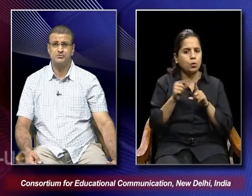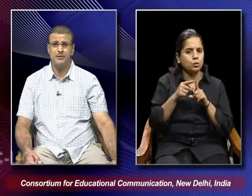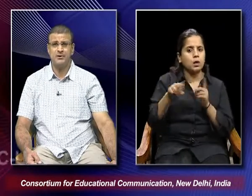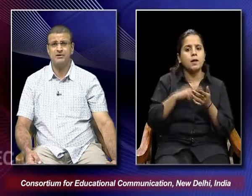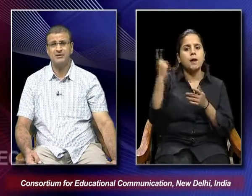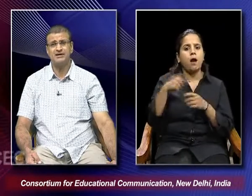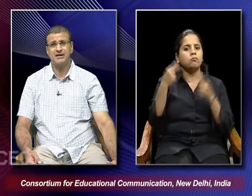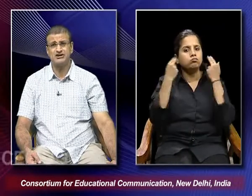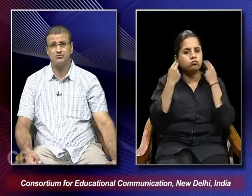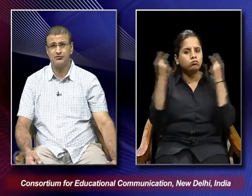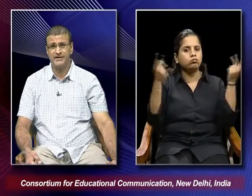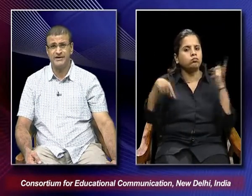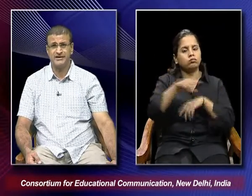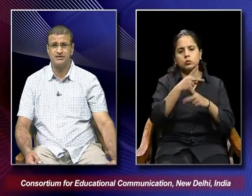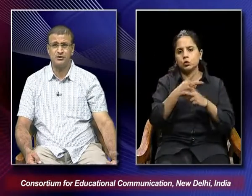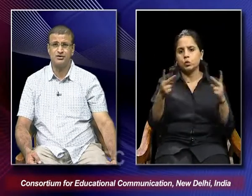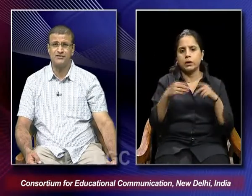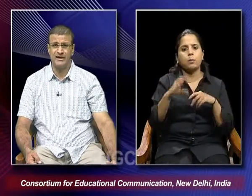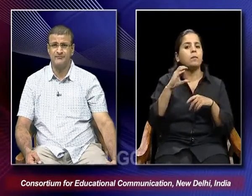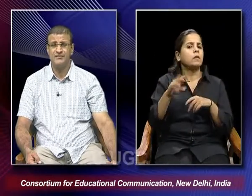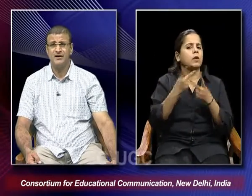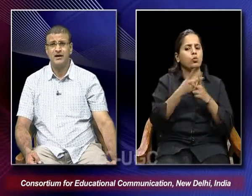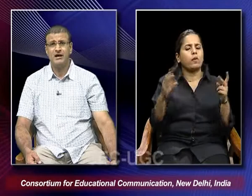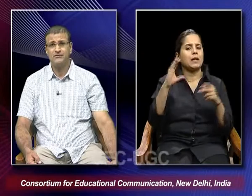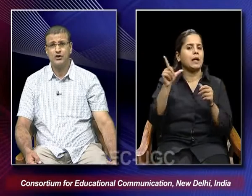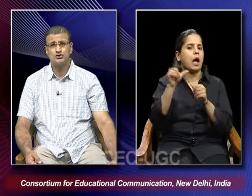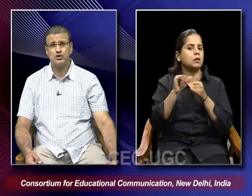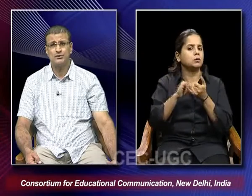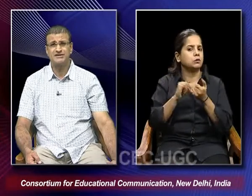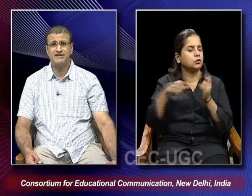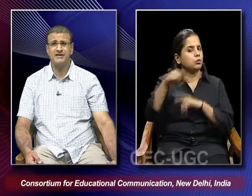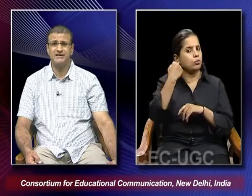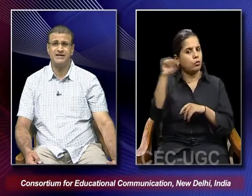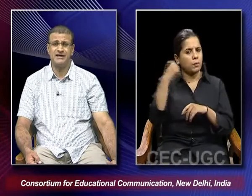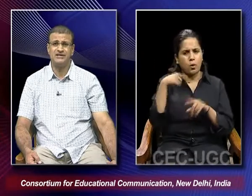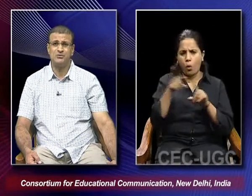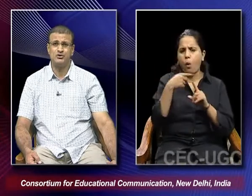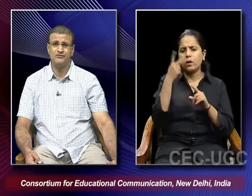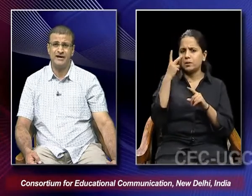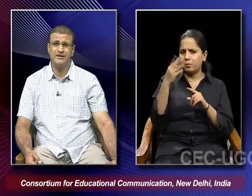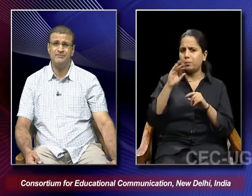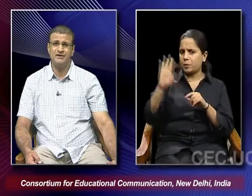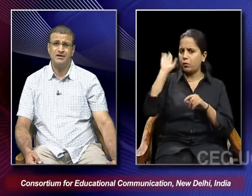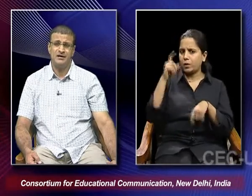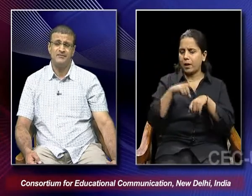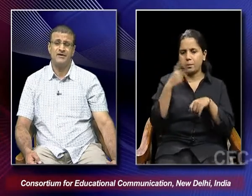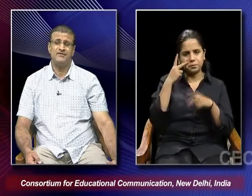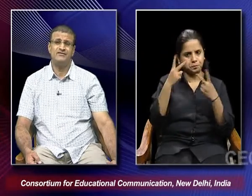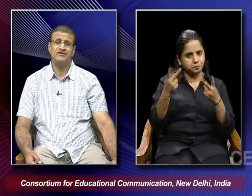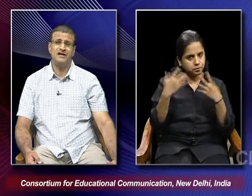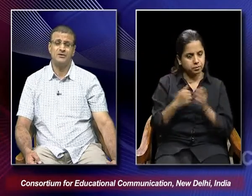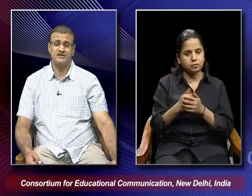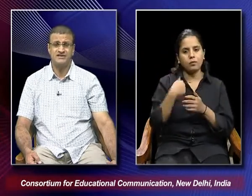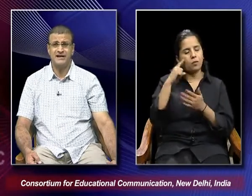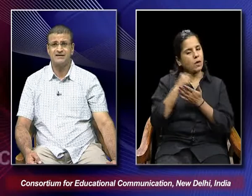was a popular multi-class movement at that point of time. We also see that at that point of time, when we